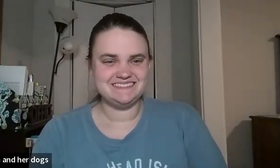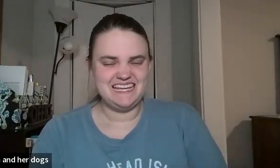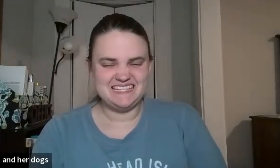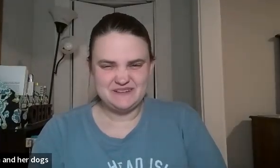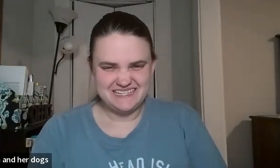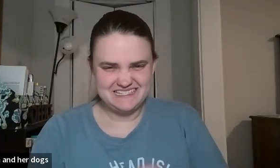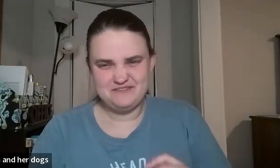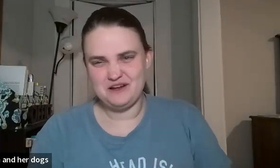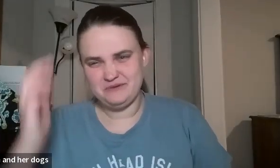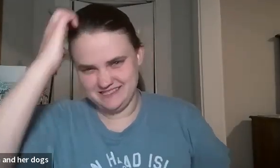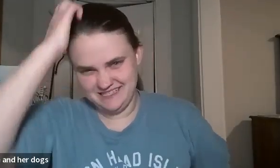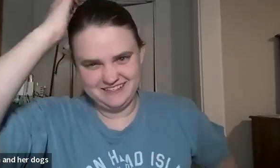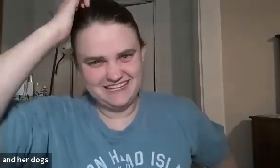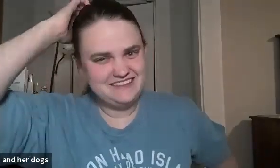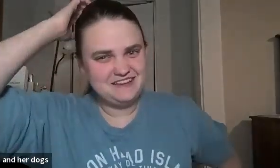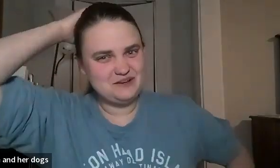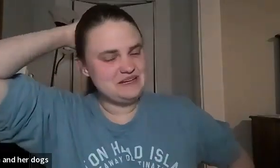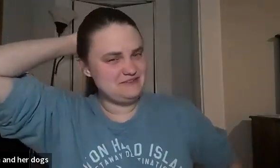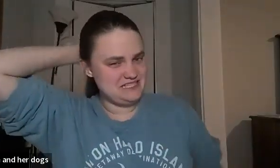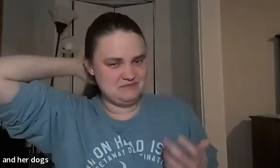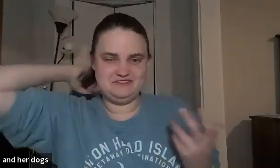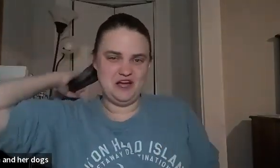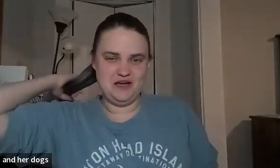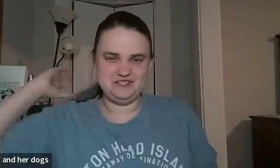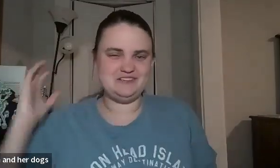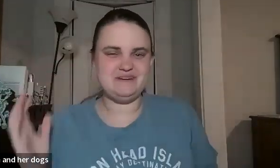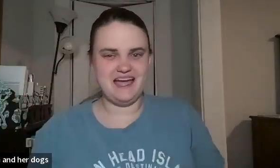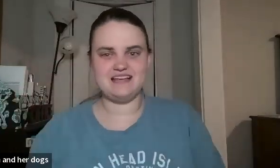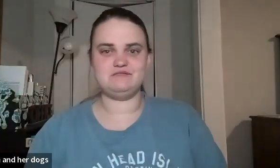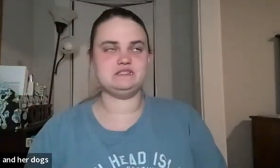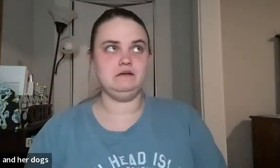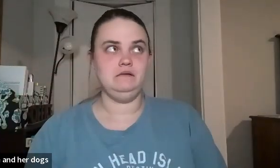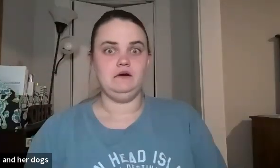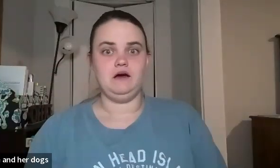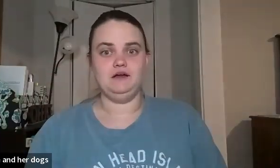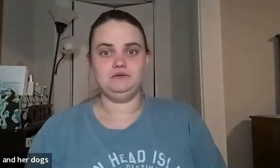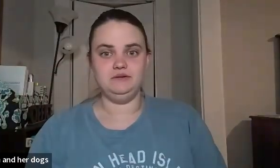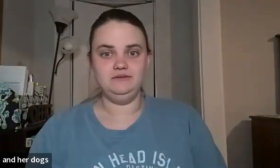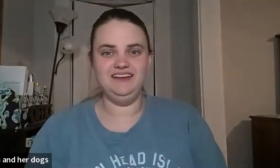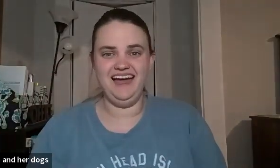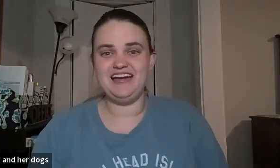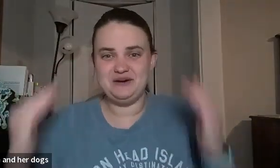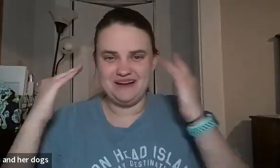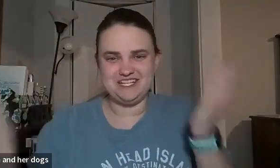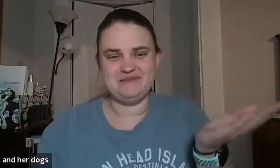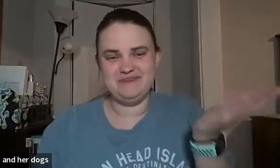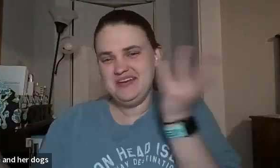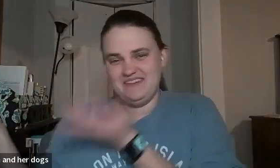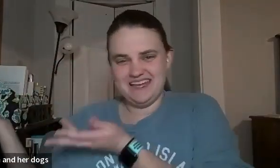It's always nice to have young ones in here because they think of so many different types of jobs. Usually when I ask, everyone's like, I don't know. I know my job and that's